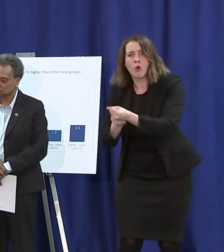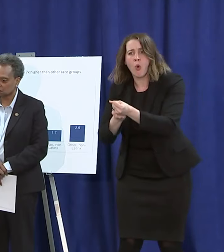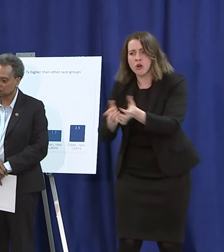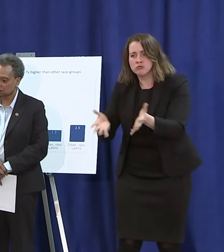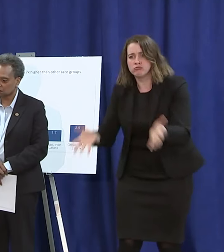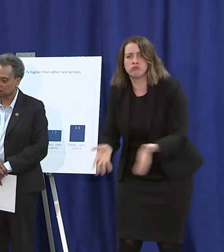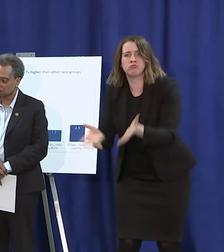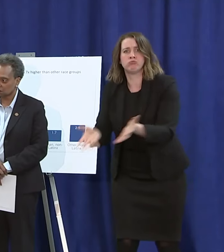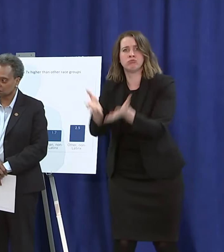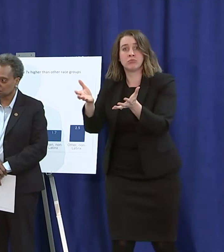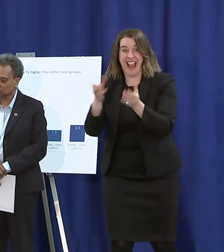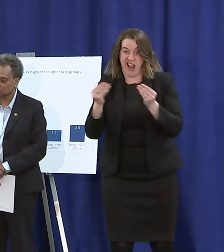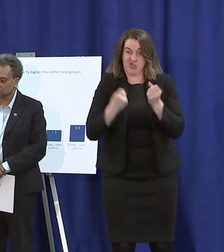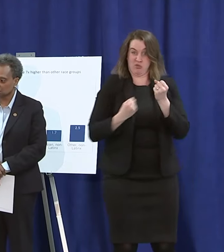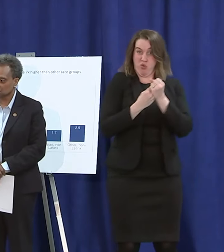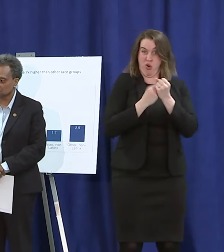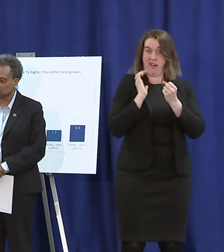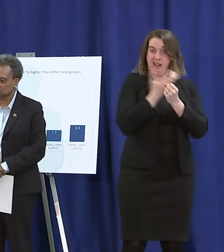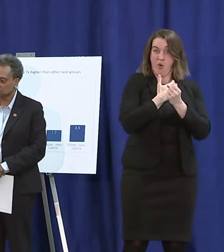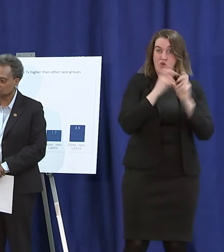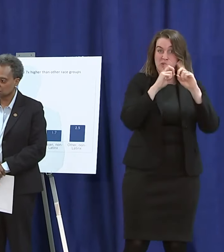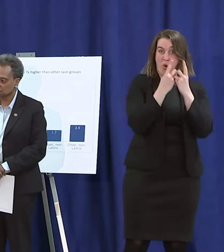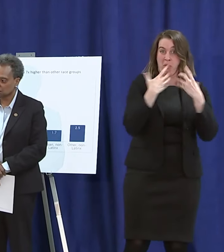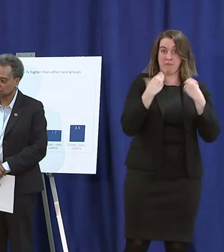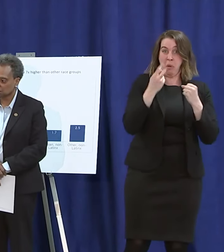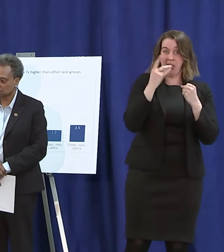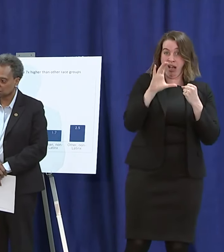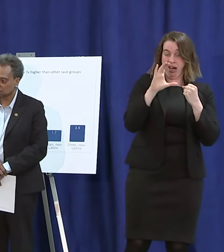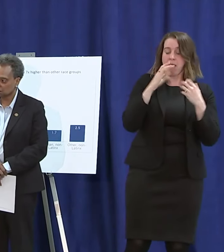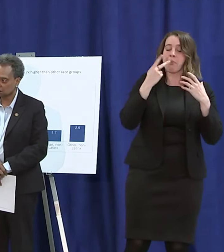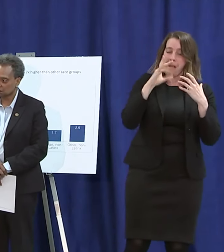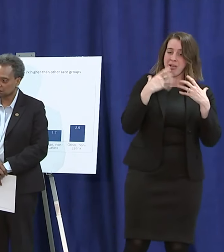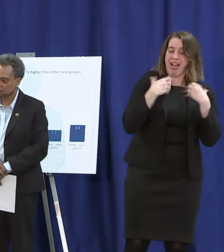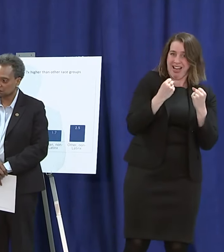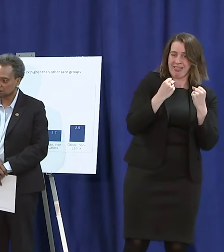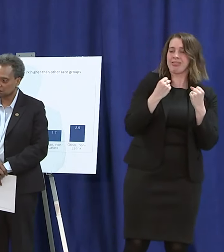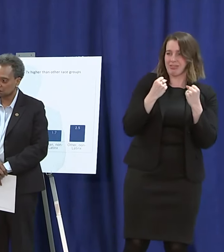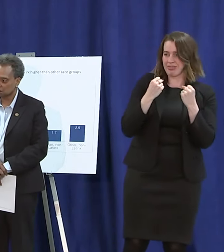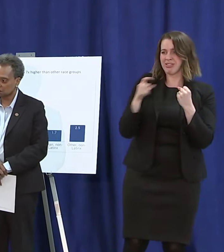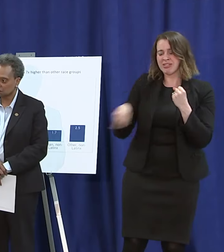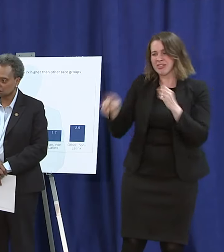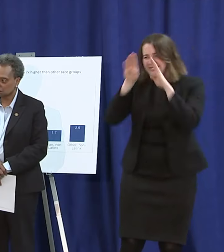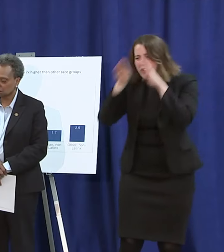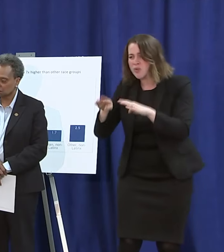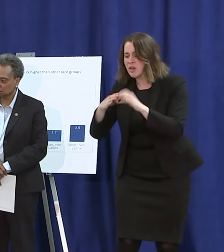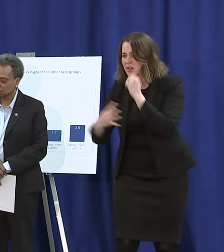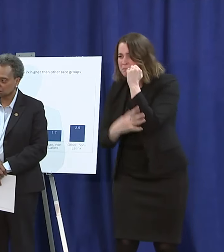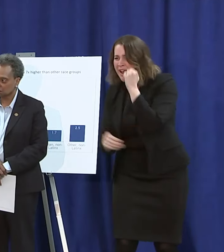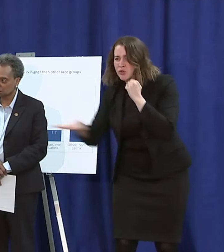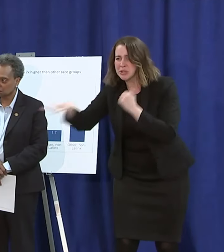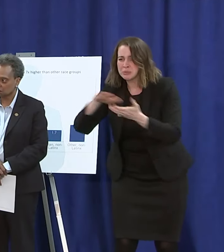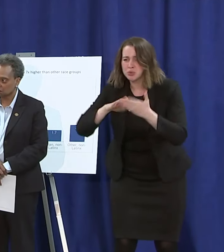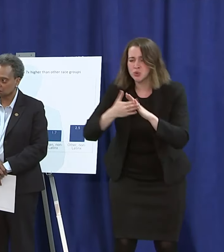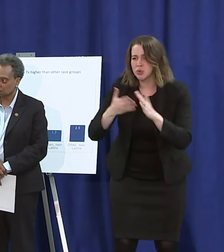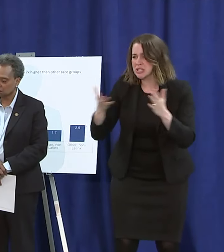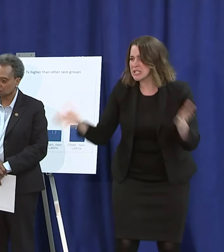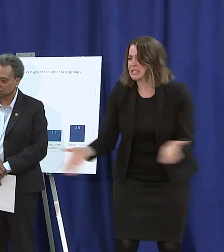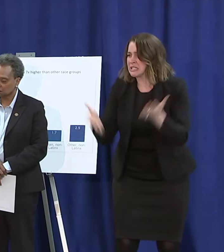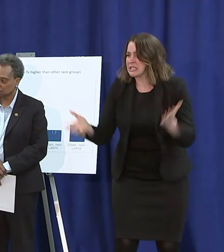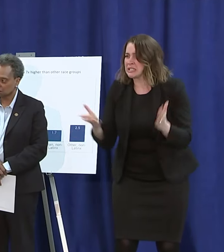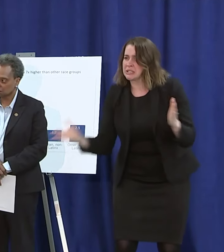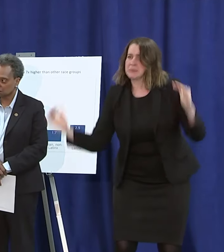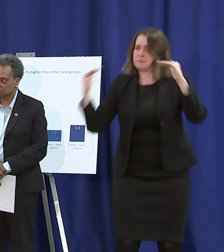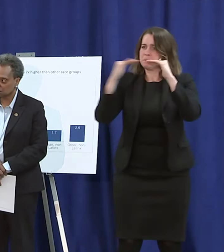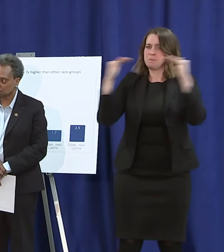Chicago Department of Public Health as we talk about this, and has been focusing on the poverty agenda and what it means to